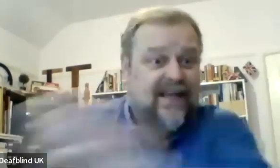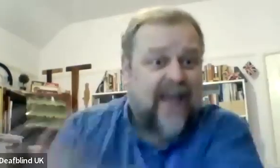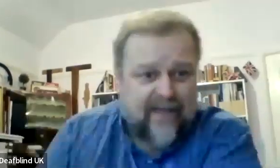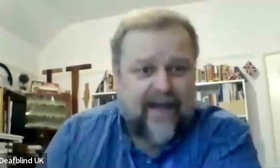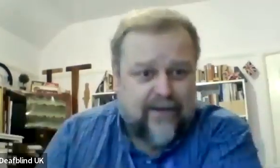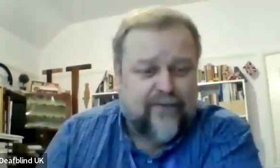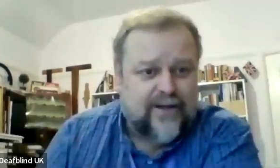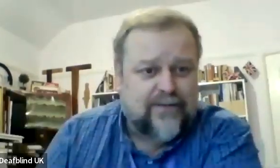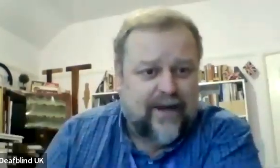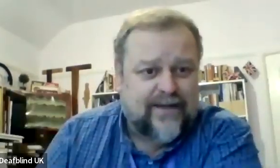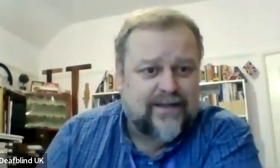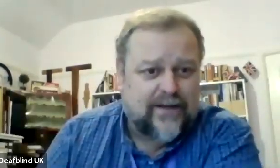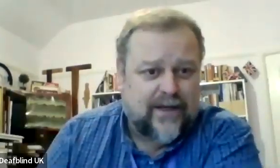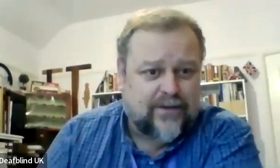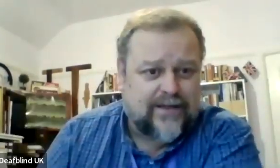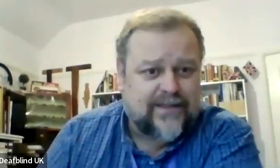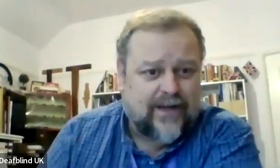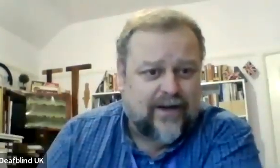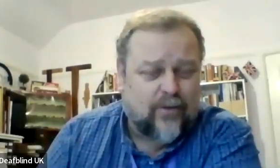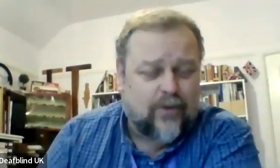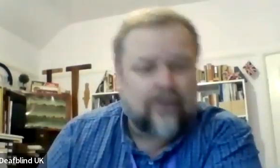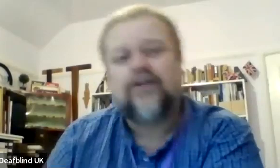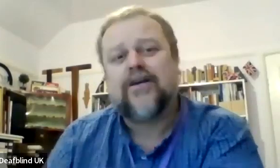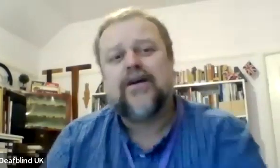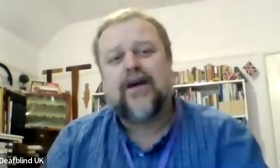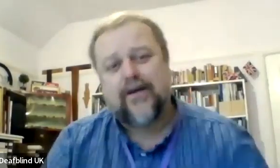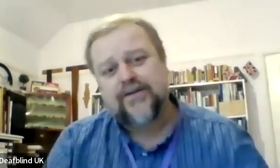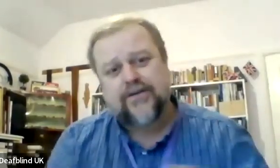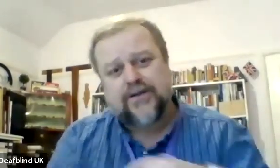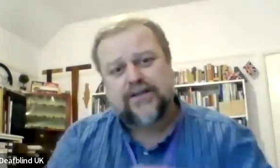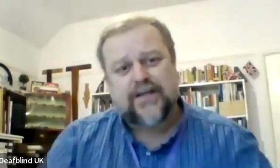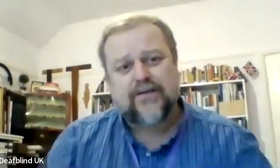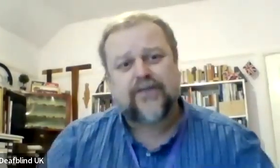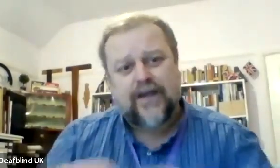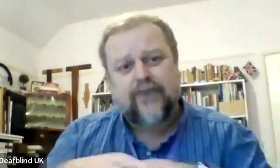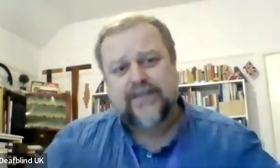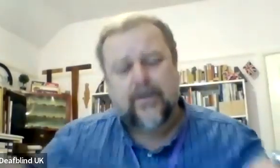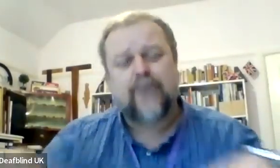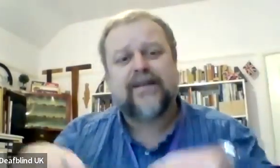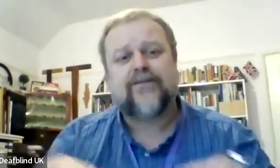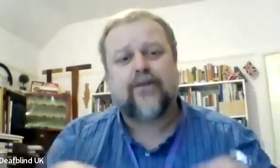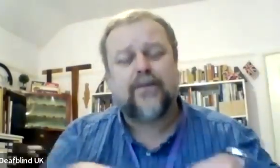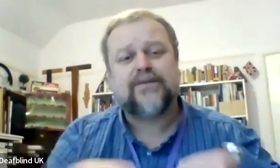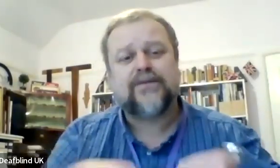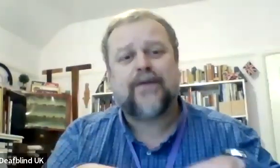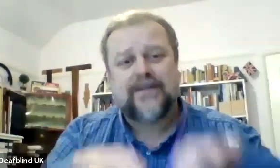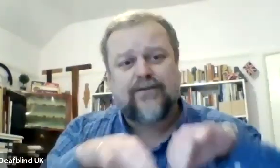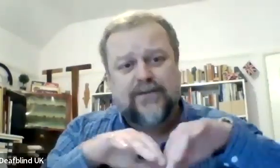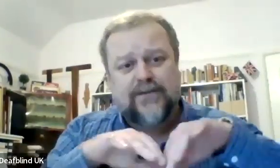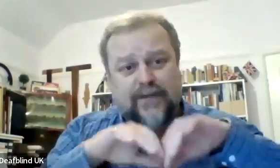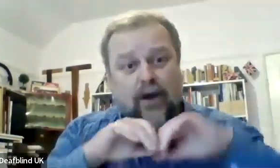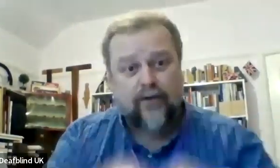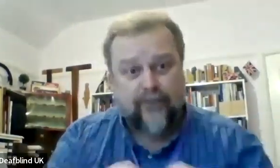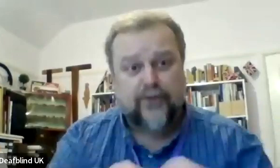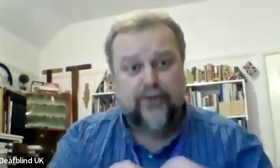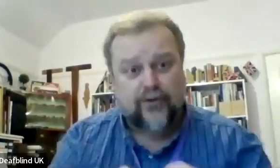have to get there in the first place in order to start the walk. So just in terms of increasing mobility from the perspective of